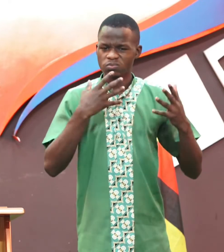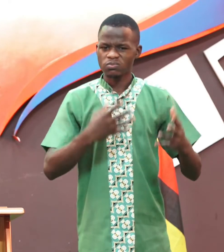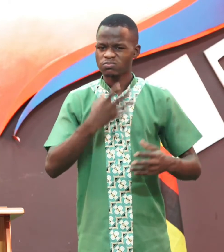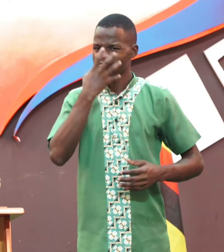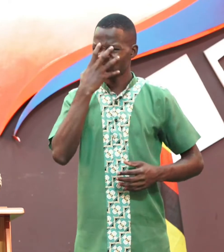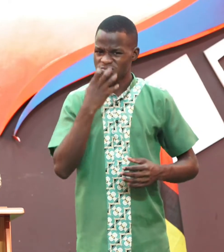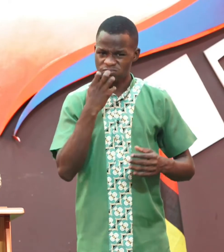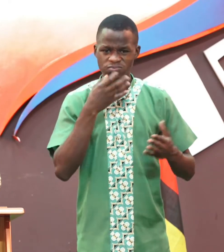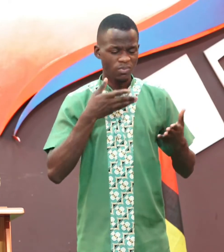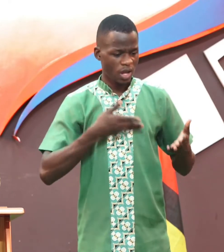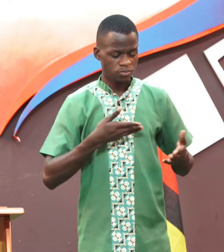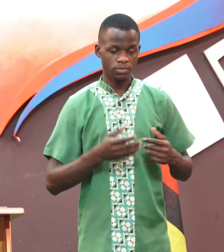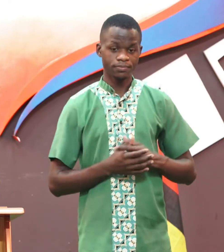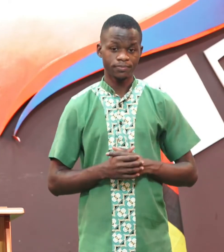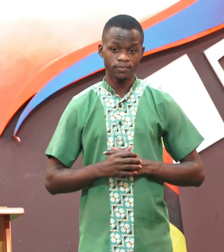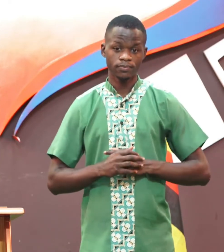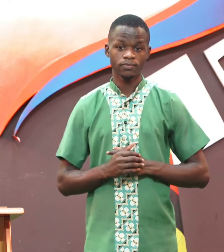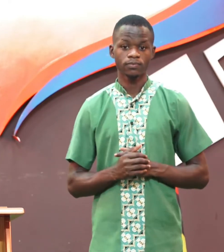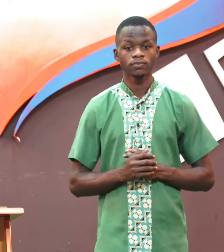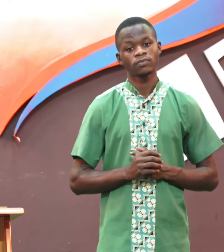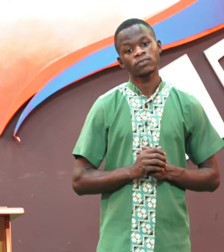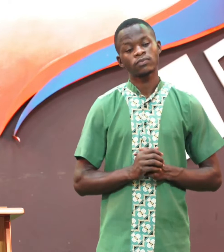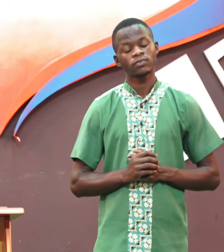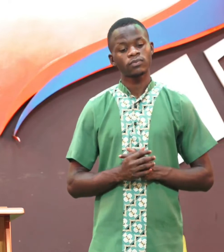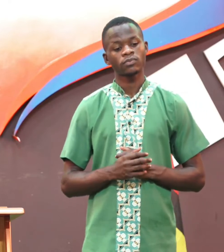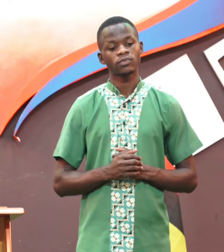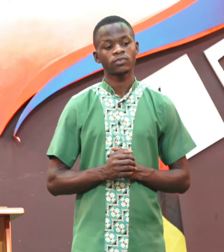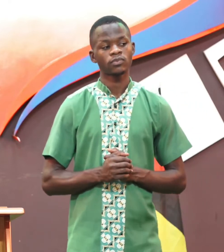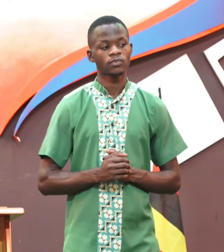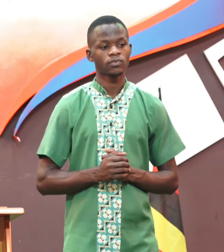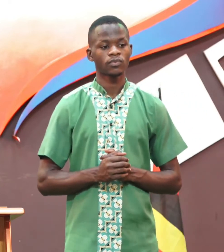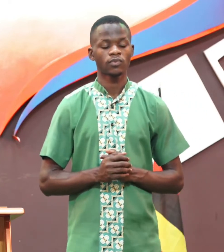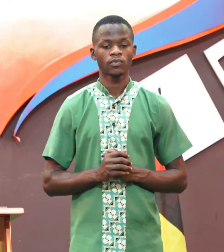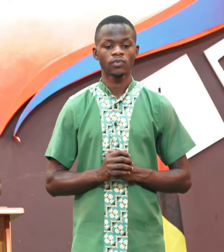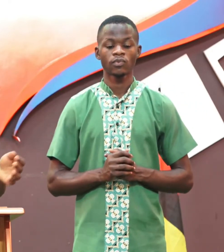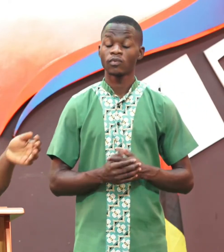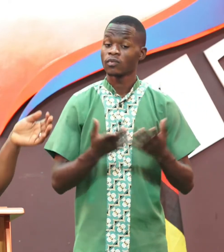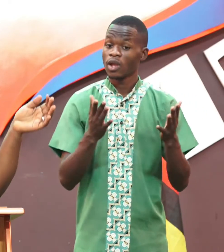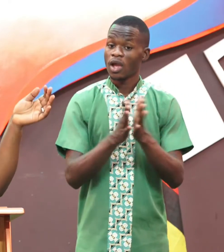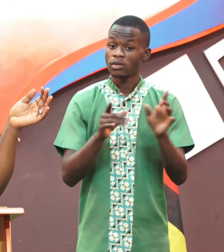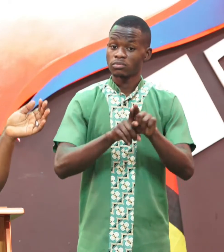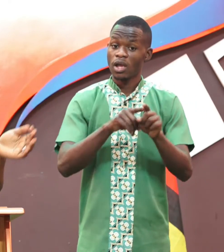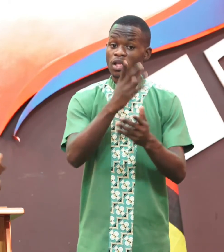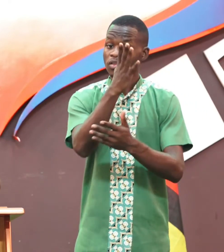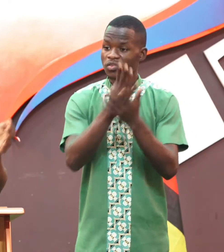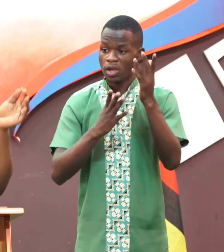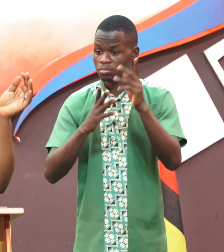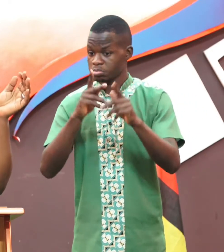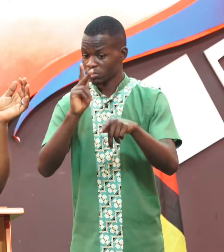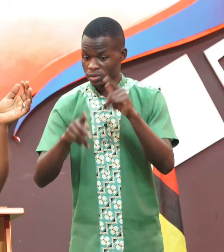obukaawu. And then you tell him, Lord, the little I can see from my heart is bitterness, is anger. Abamu kufe twakulira mu